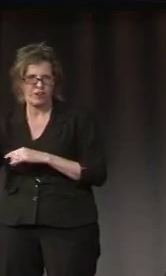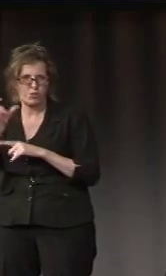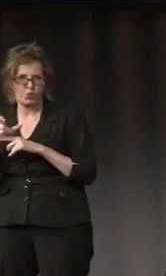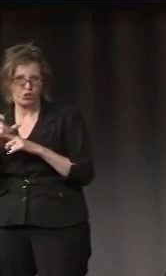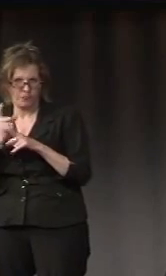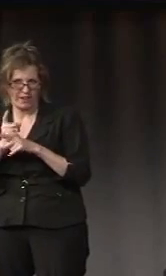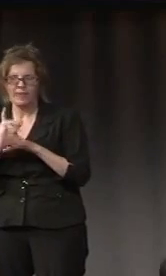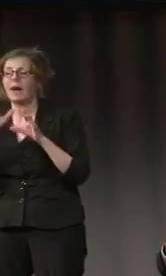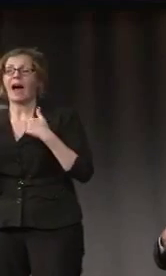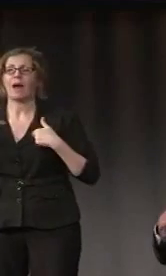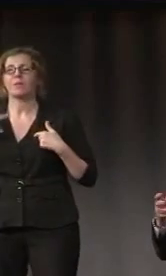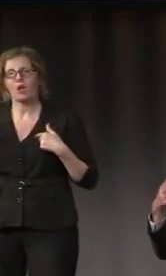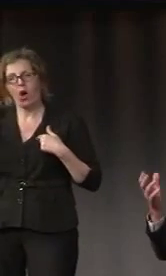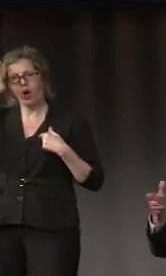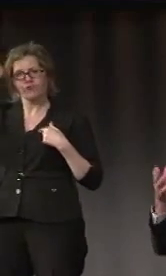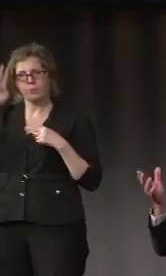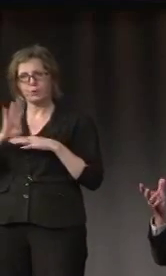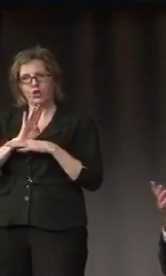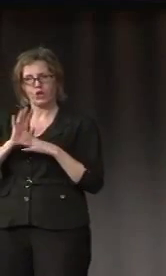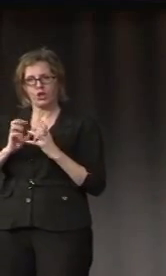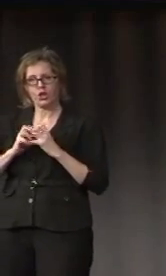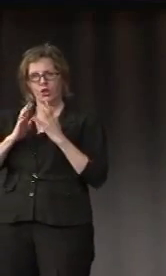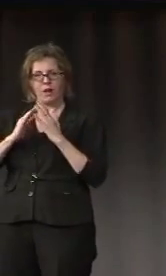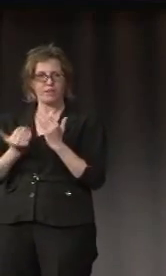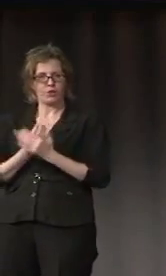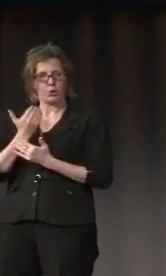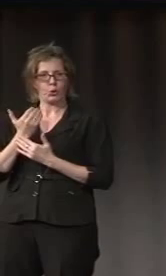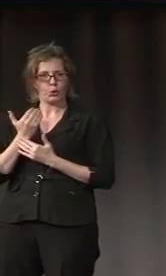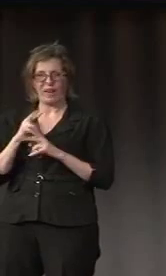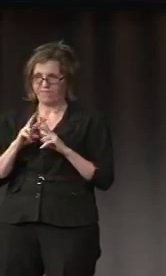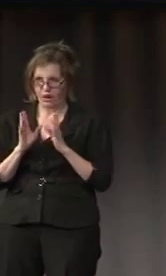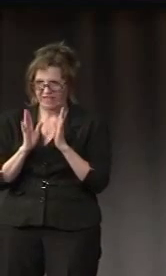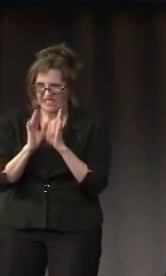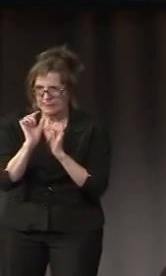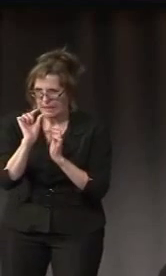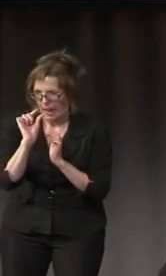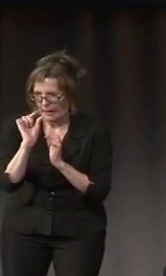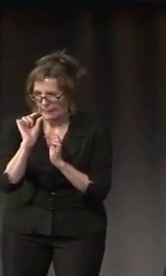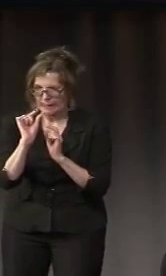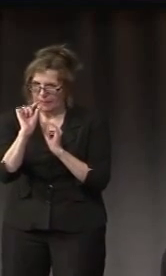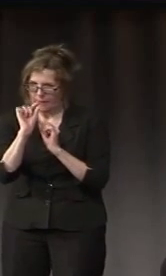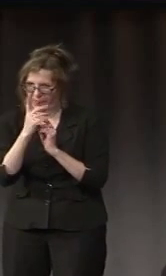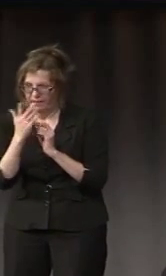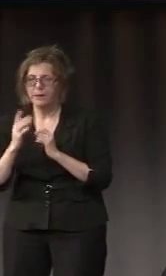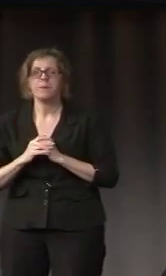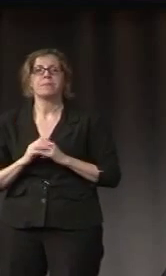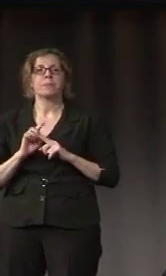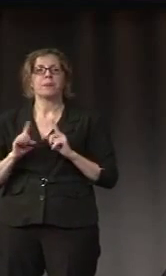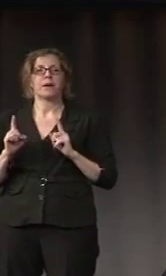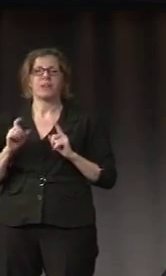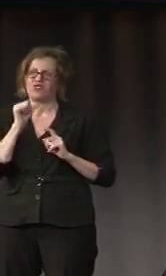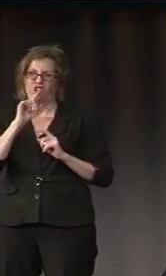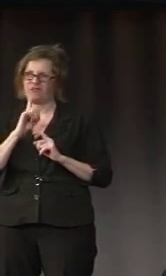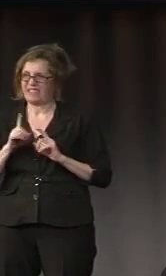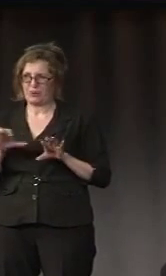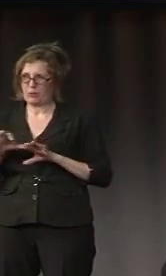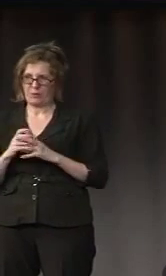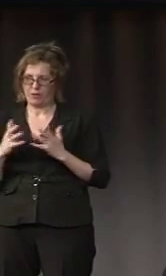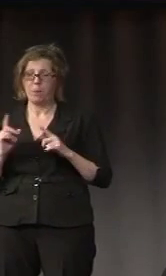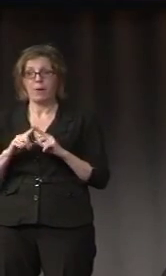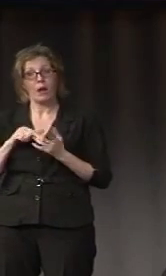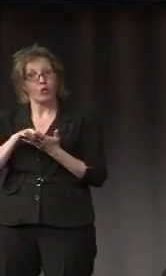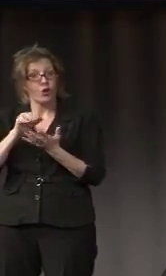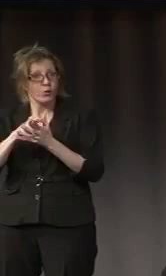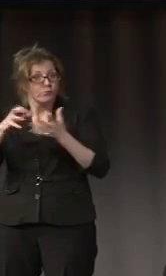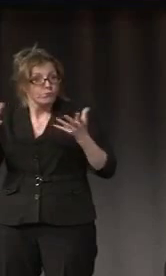I was an entrepreneur of new, and I created a very tiny media lab and that sort of thing. I was not really doing administration, but I